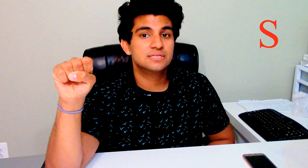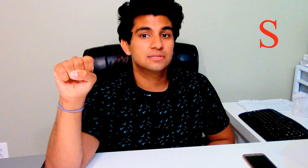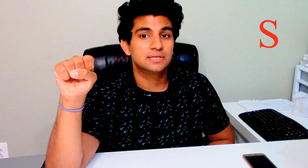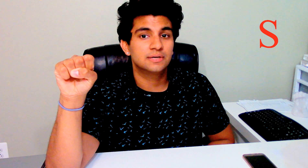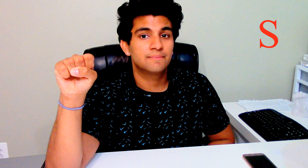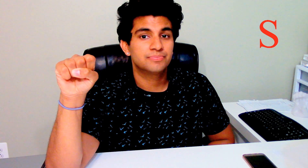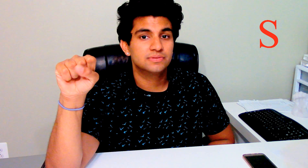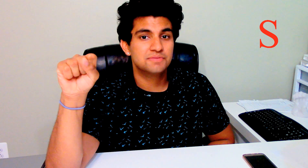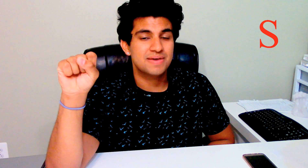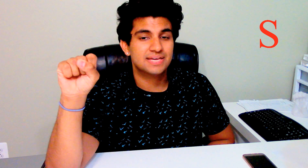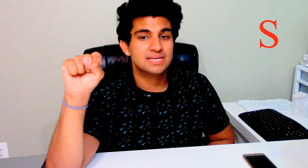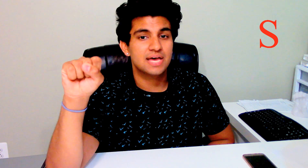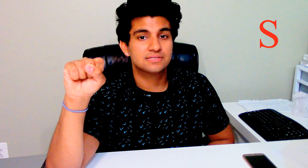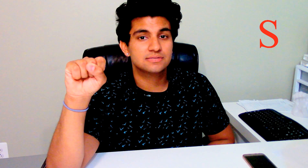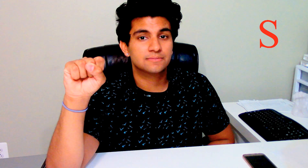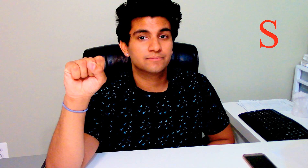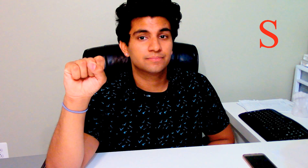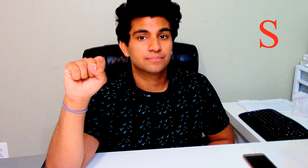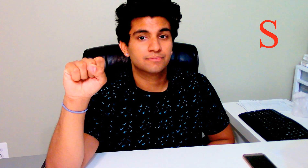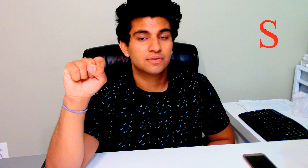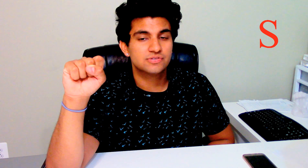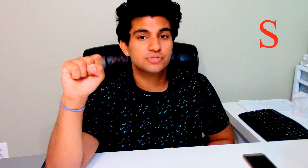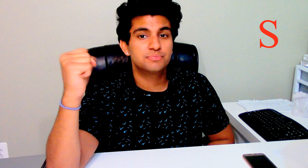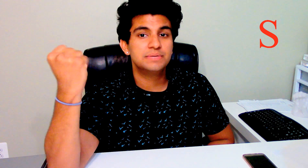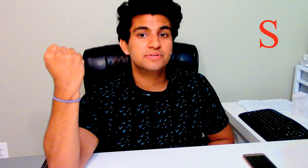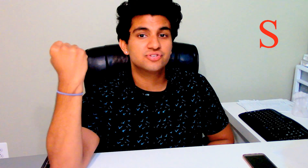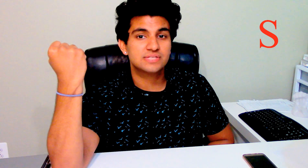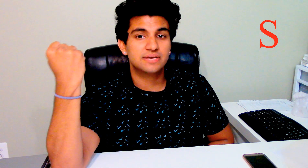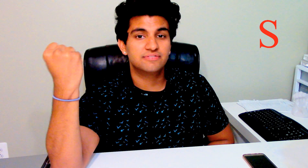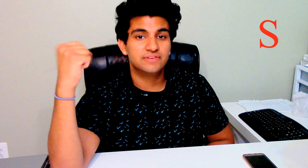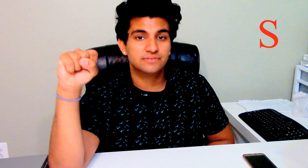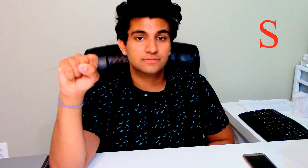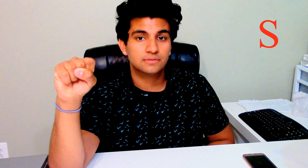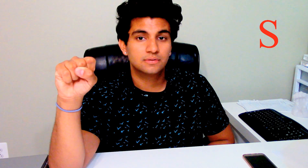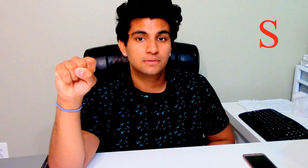horizontally to make an S. So it's pretty much just like a fist.